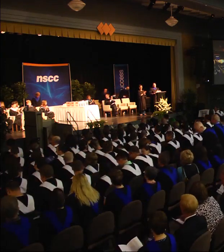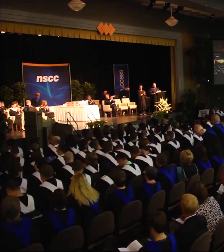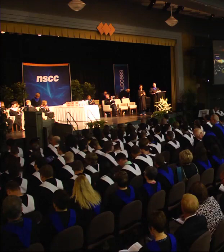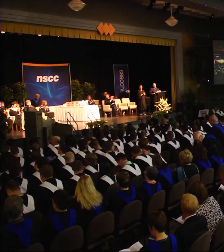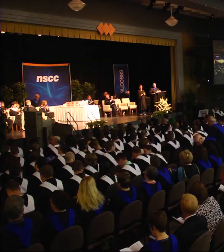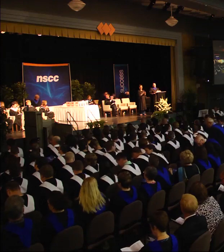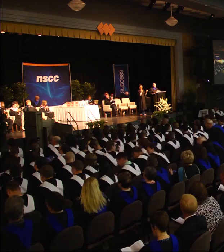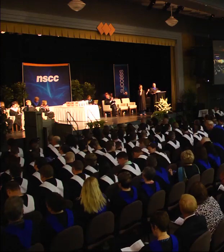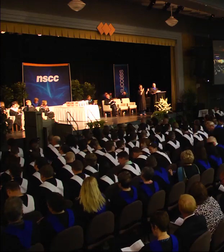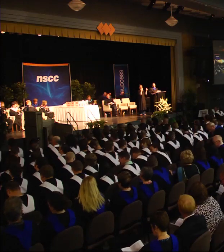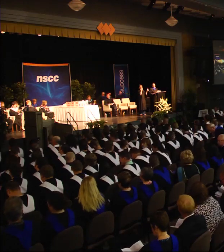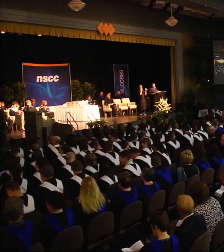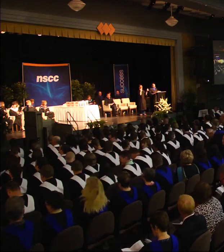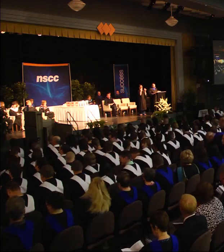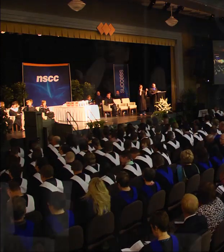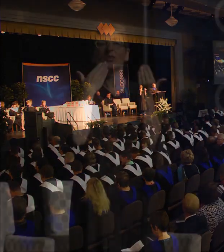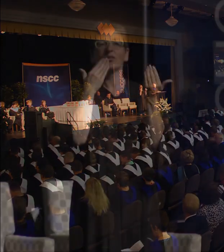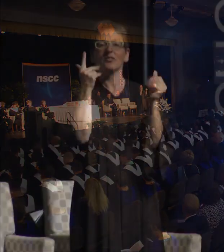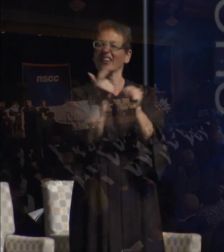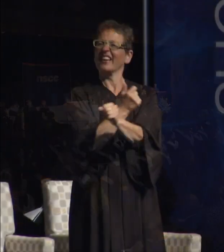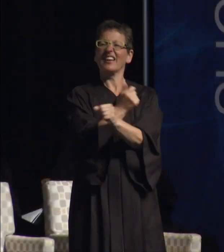Thank you all for everything that you do.